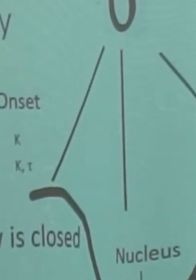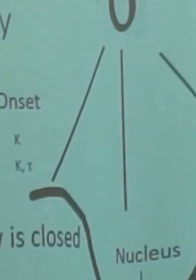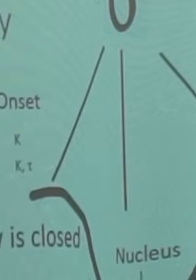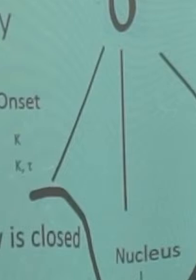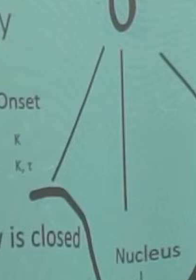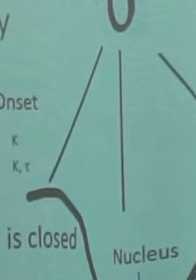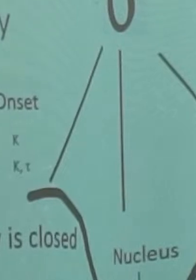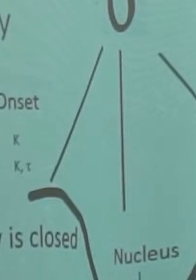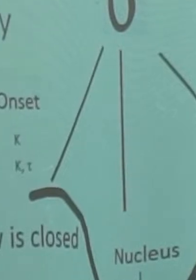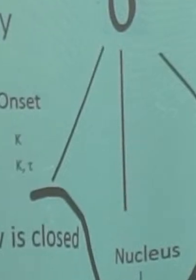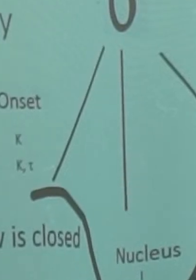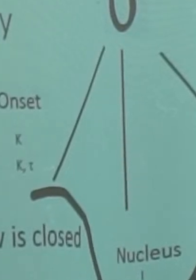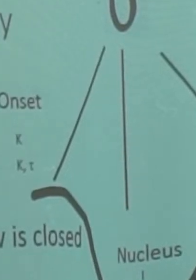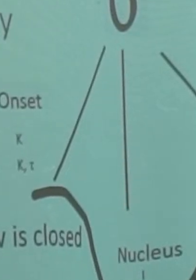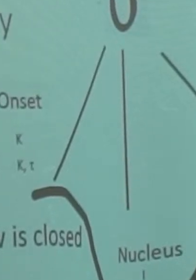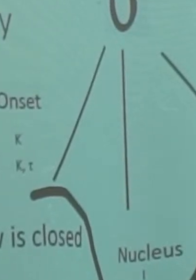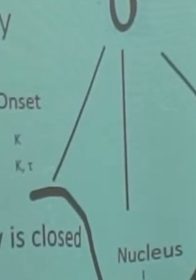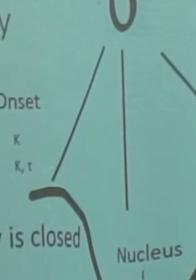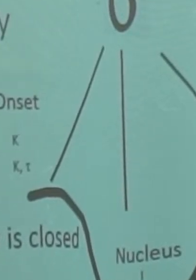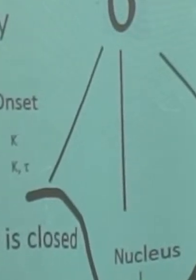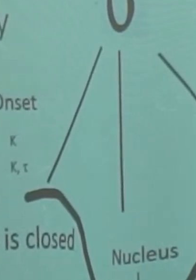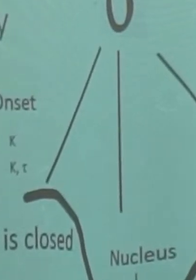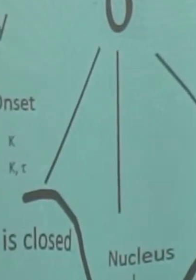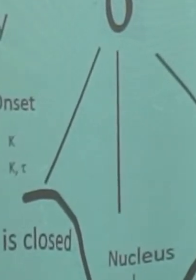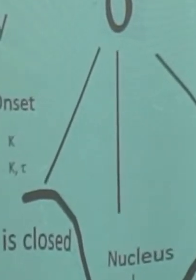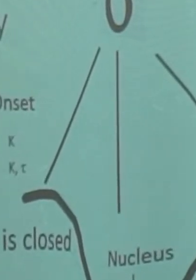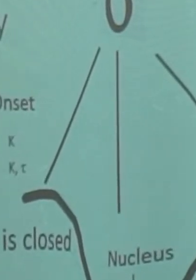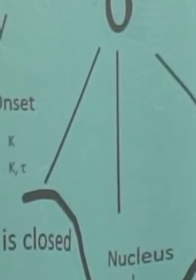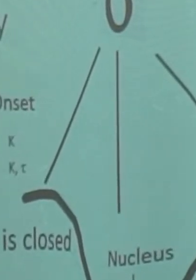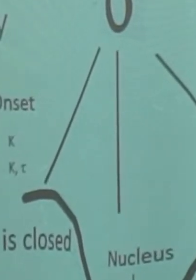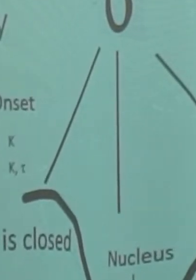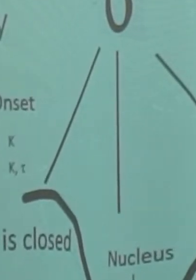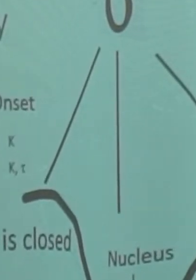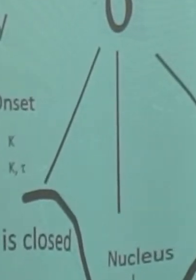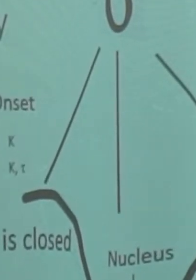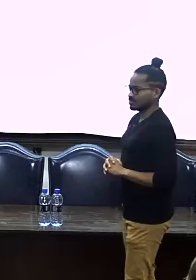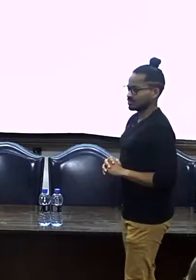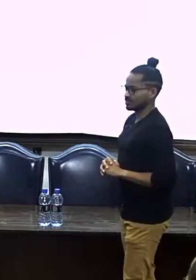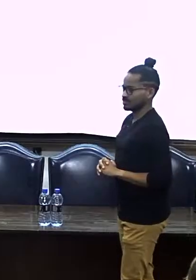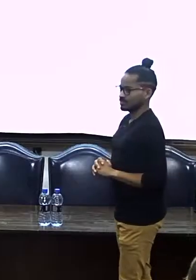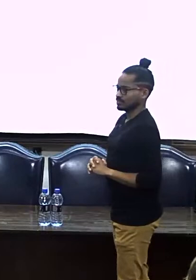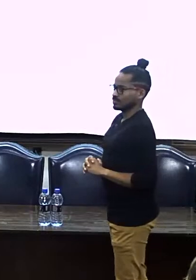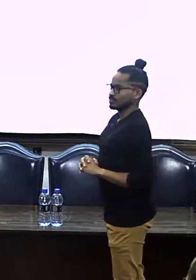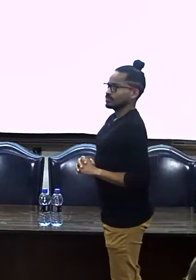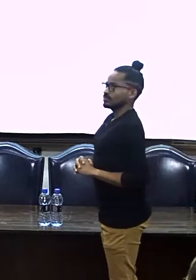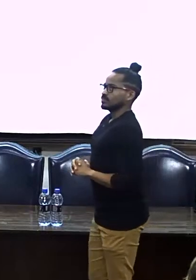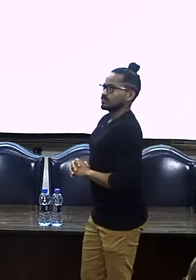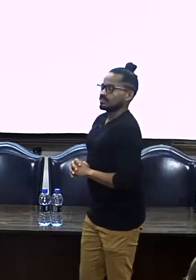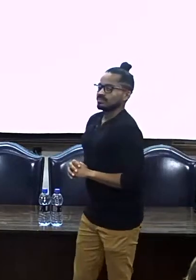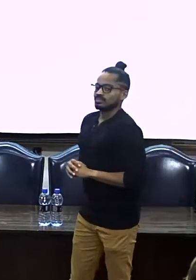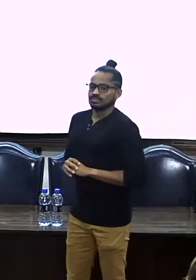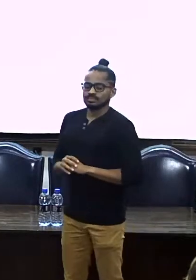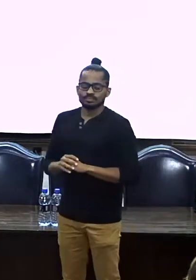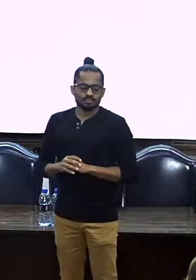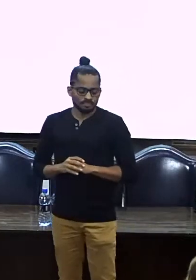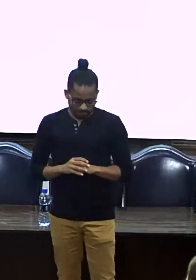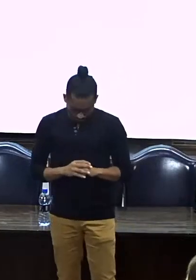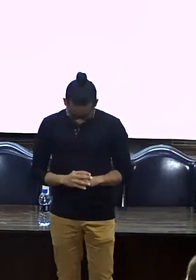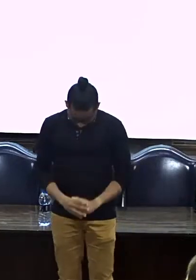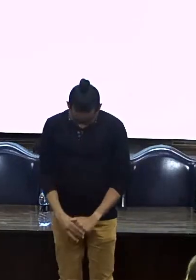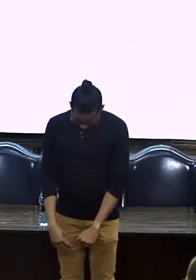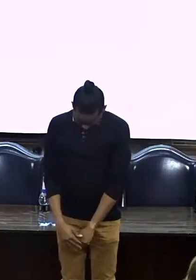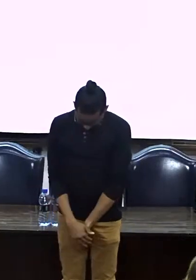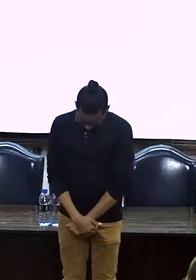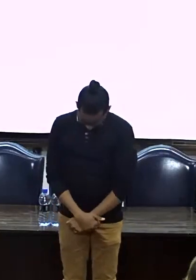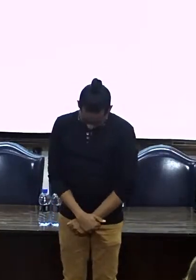a observação é de que os momentos em que a gente tem fechamento de mandíbula correspondem a consoantes. Nesse